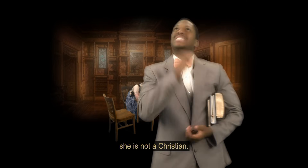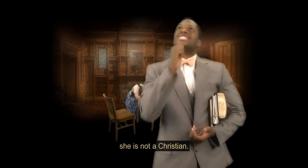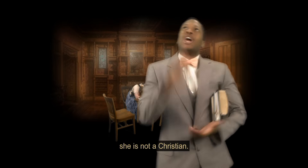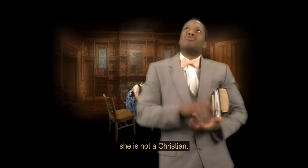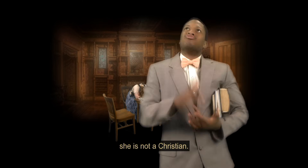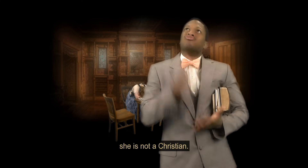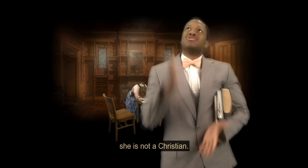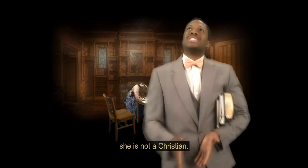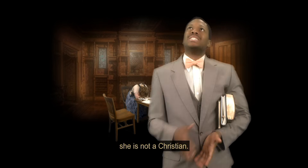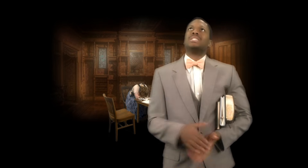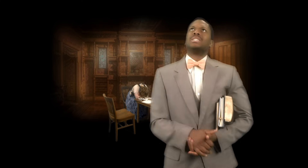she's not a Christian.